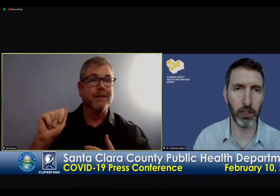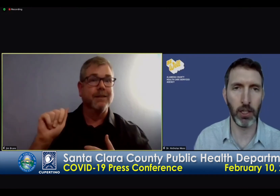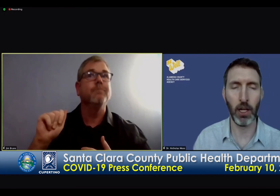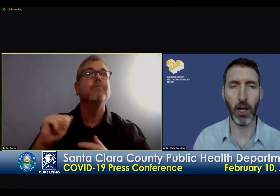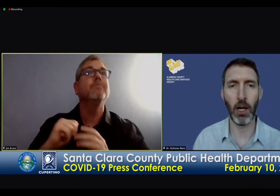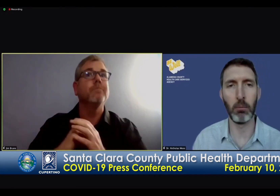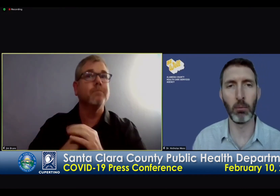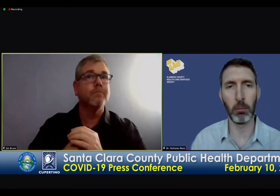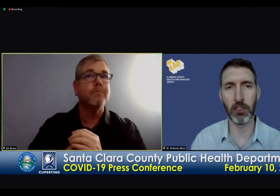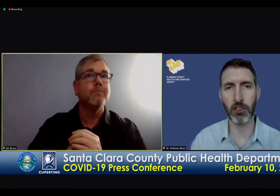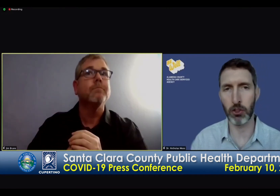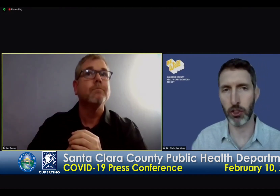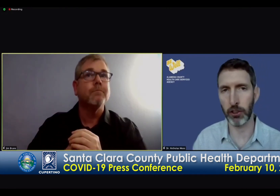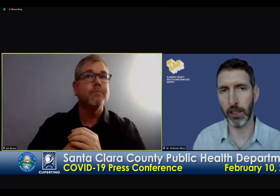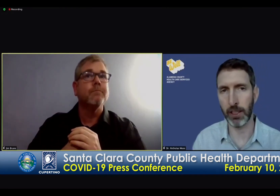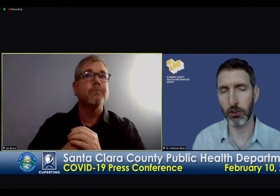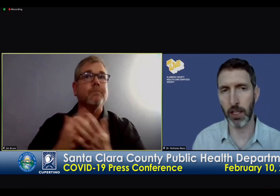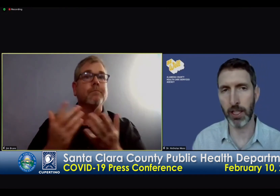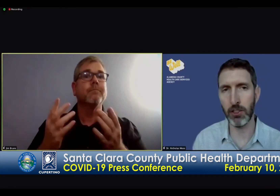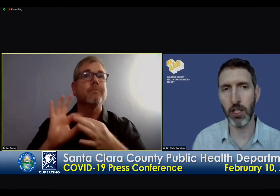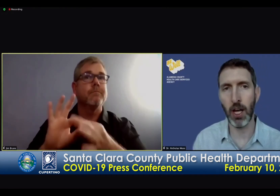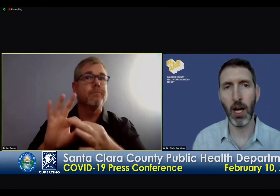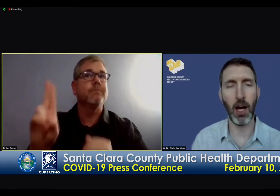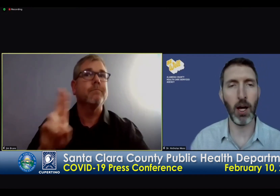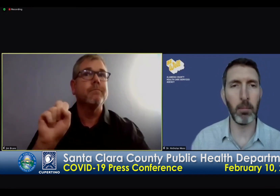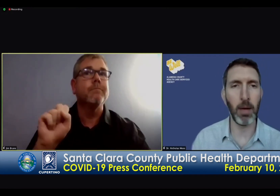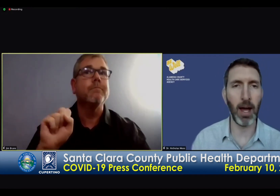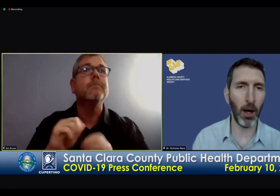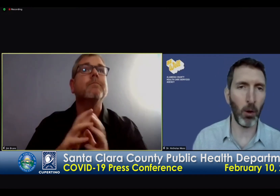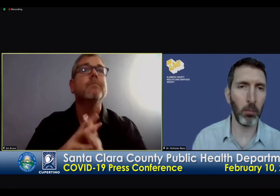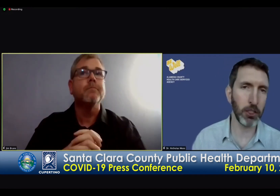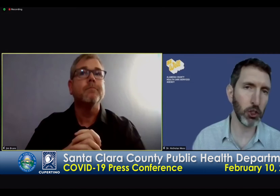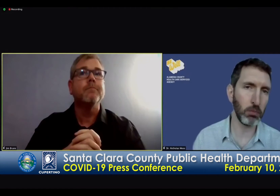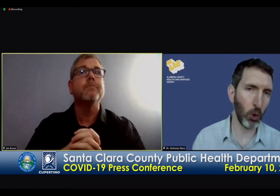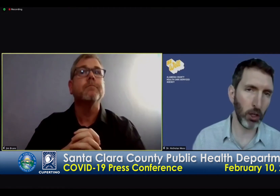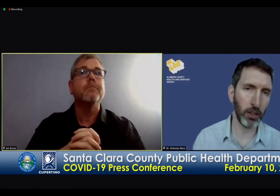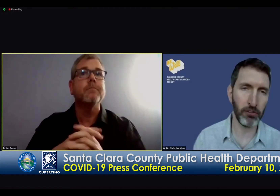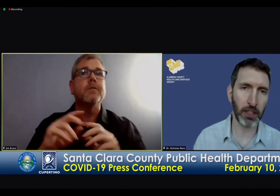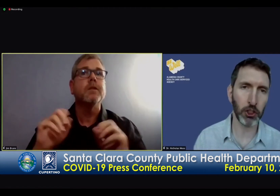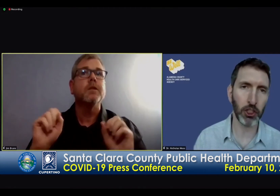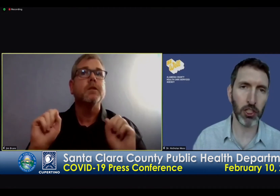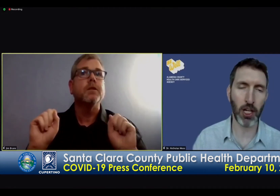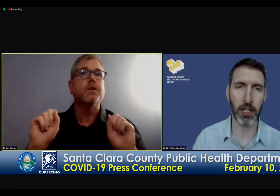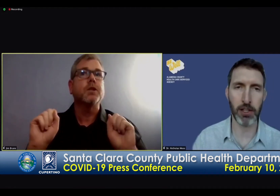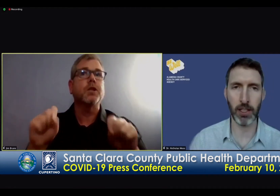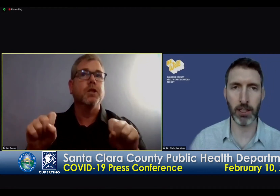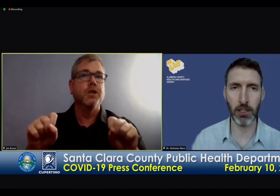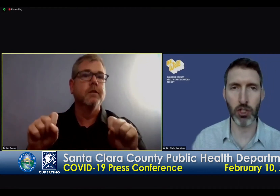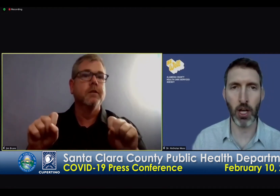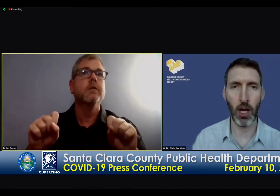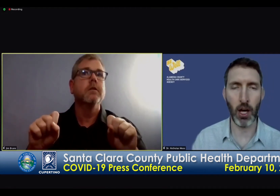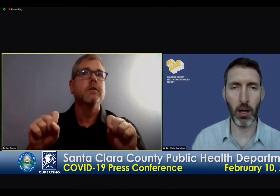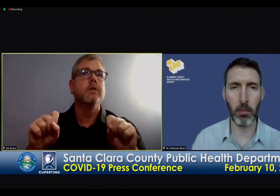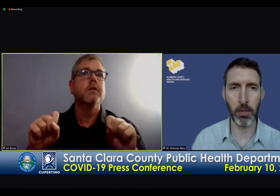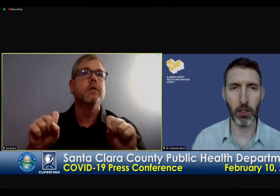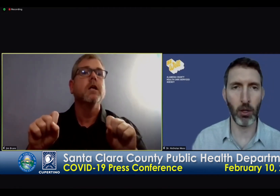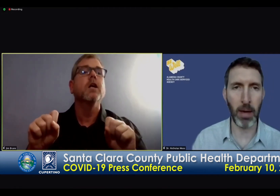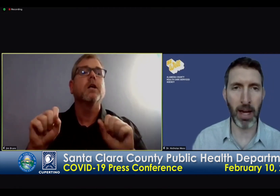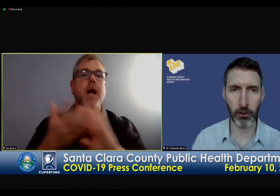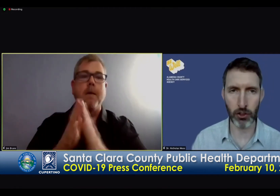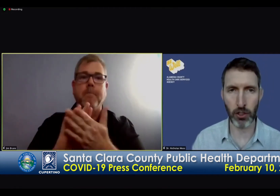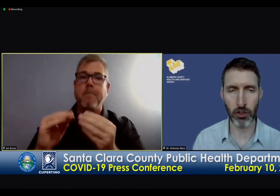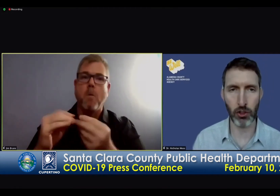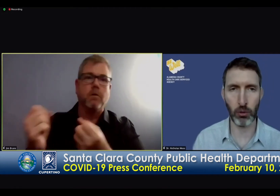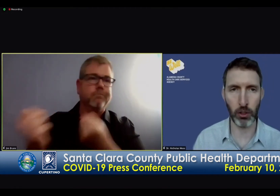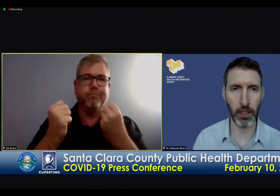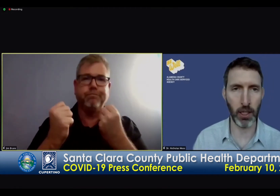could replace other circulating strains. How much more infectious, I think, is a matter